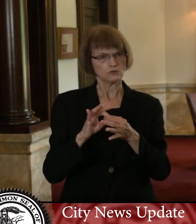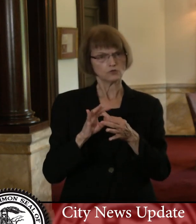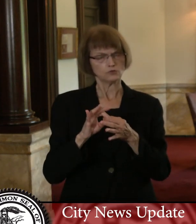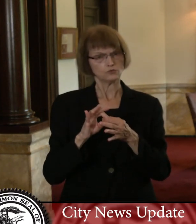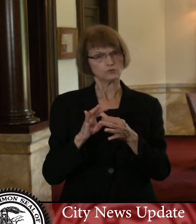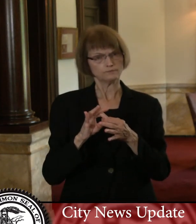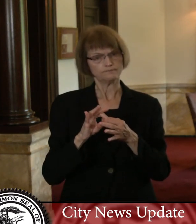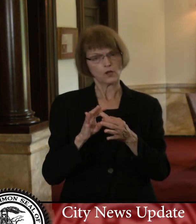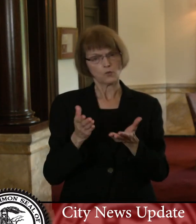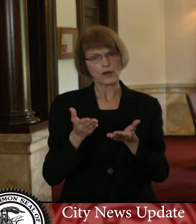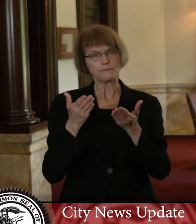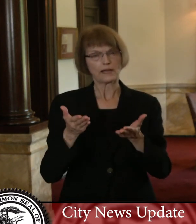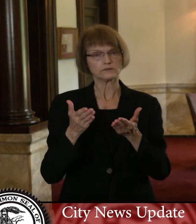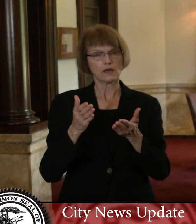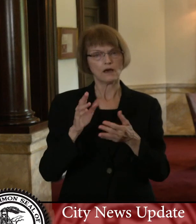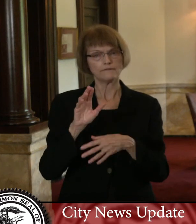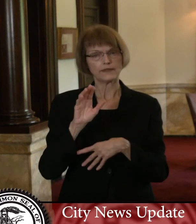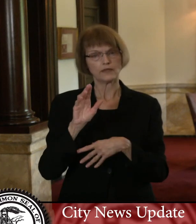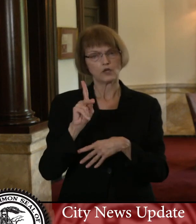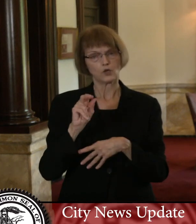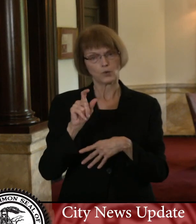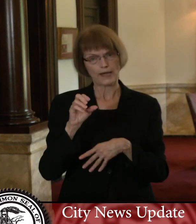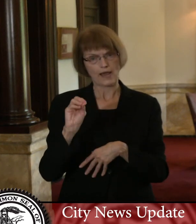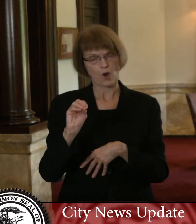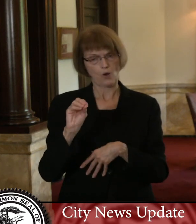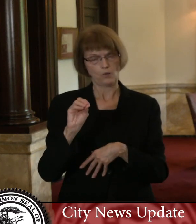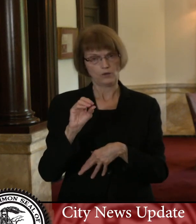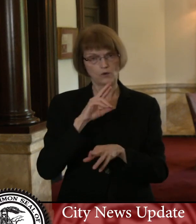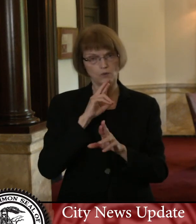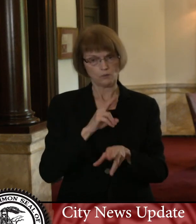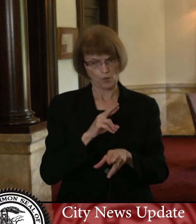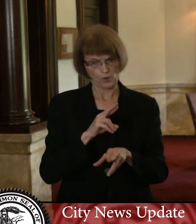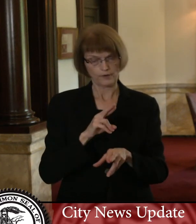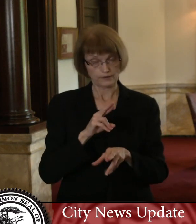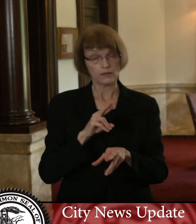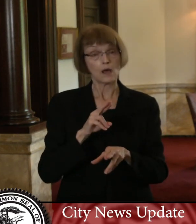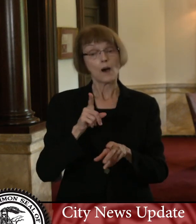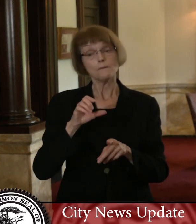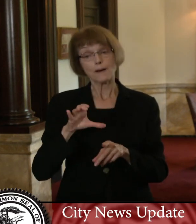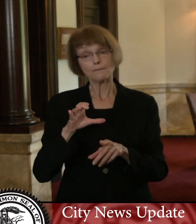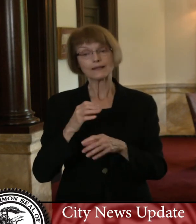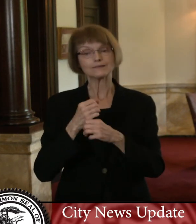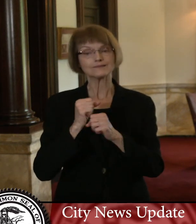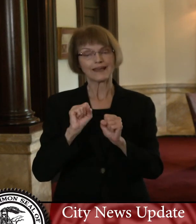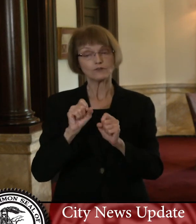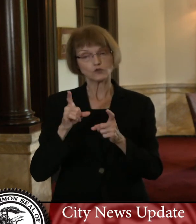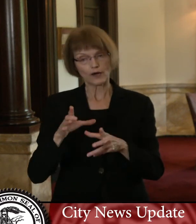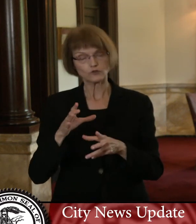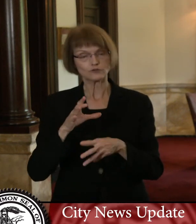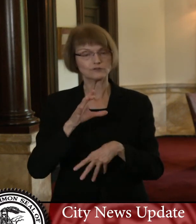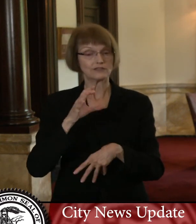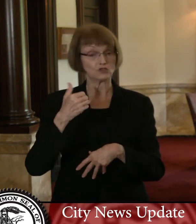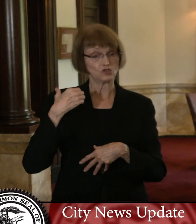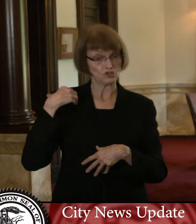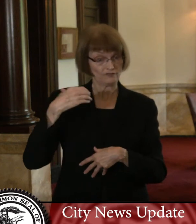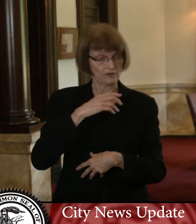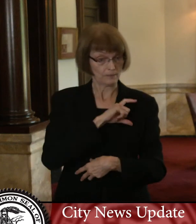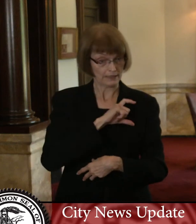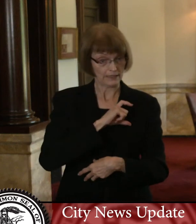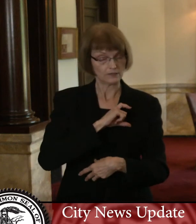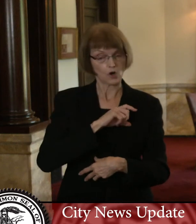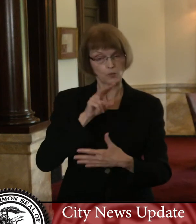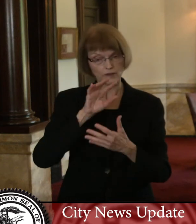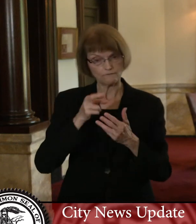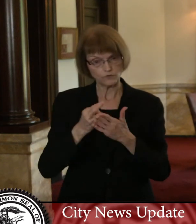report? So right now, our public safety director and chief are reviewing the Teneo report, and I expect them to give me an